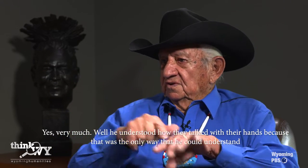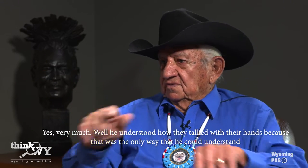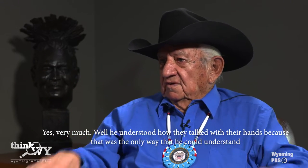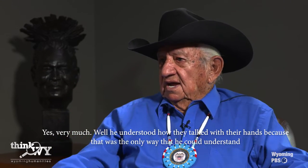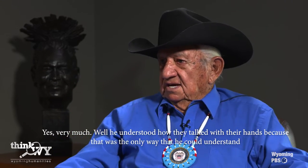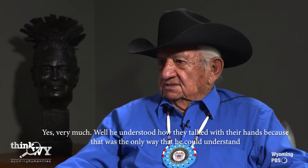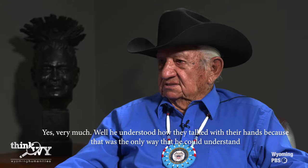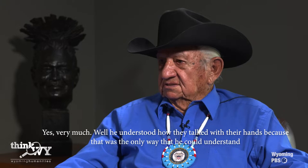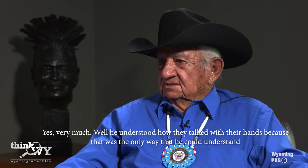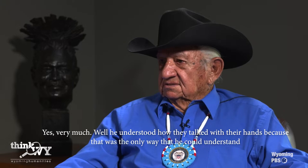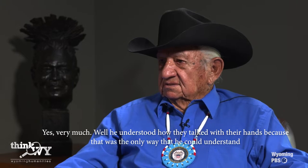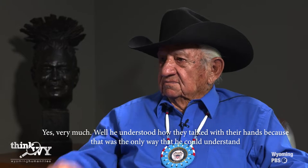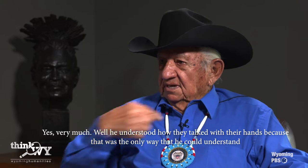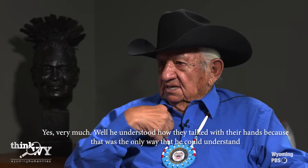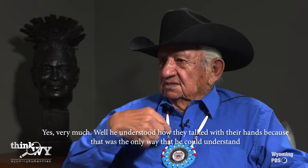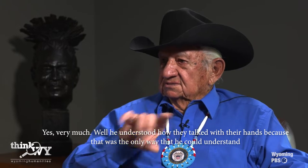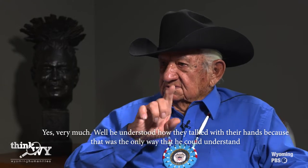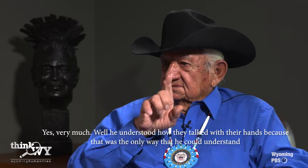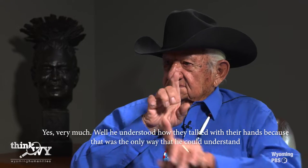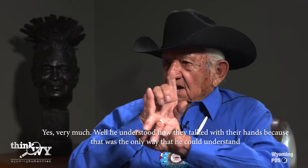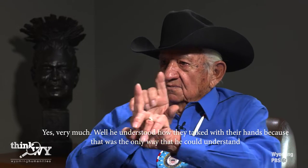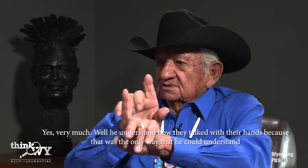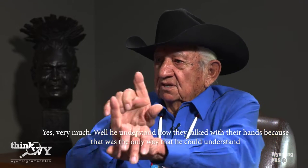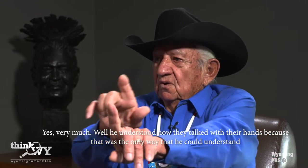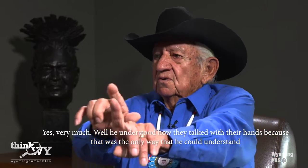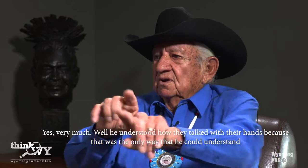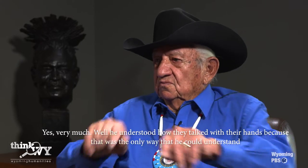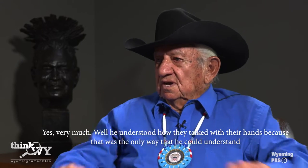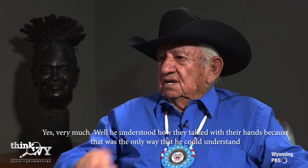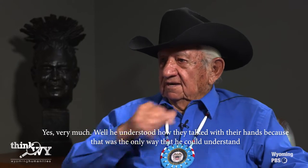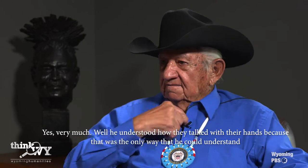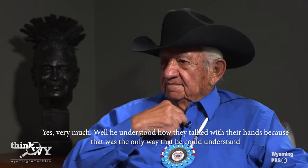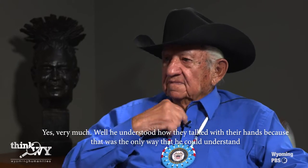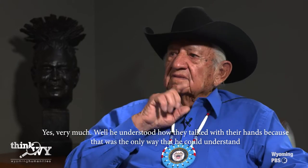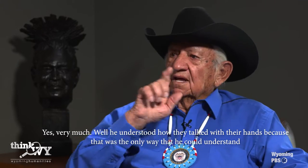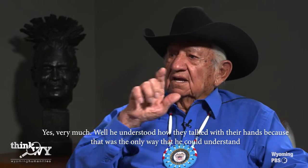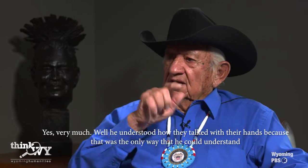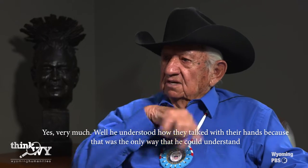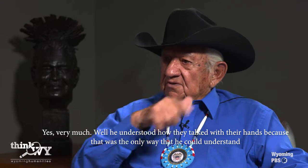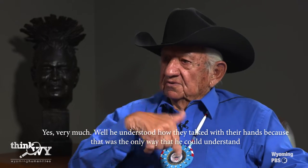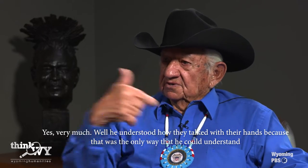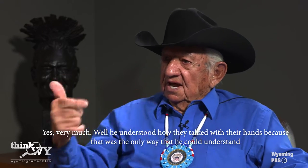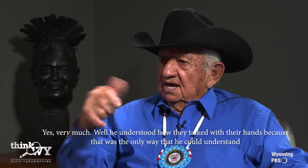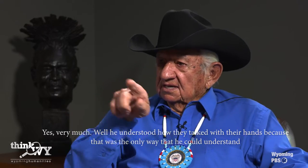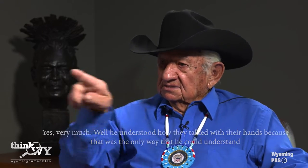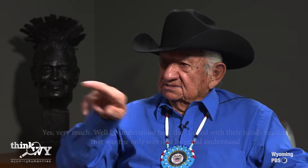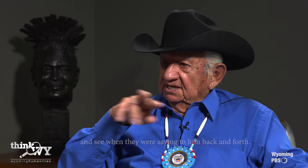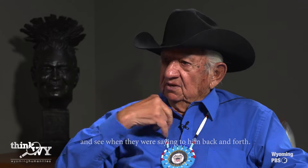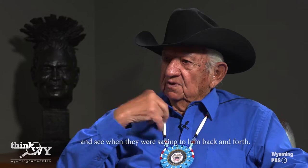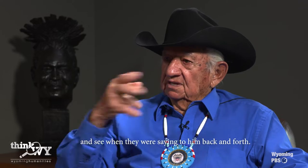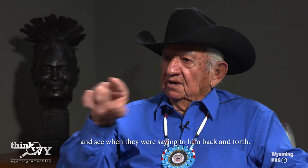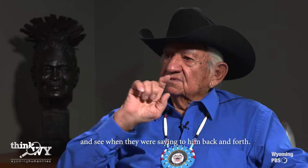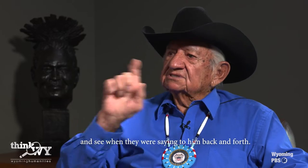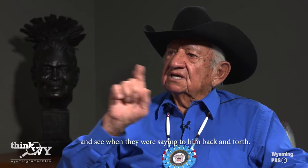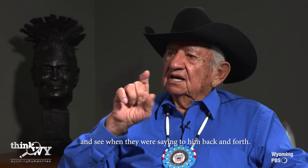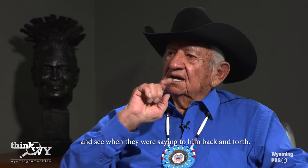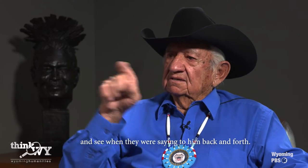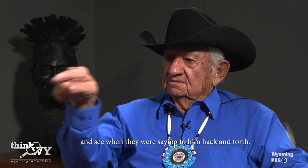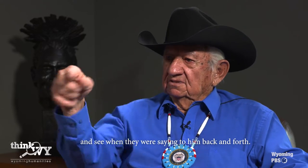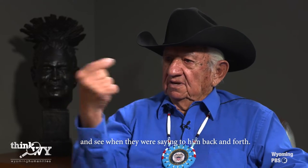their hands, because that was the only way that he could understand and see what they were saying to